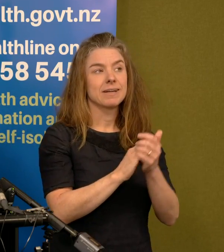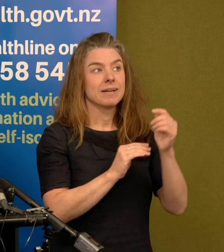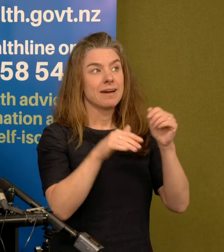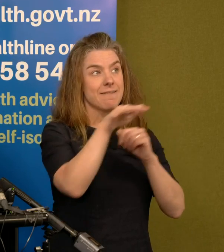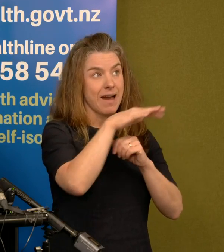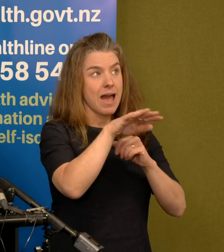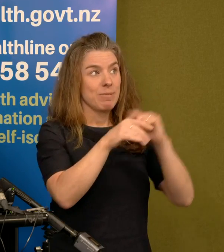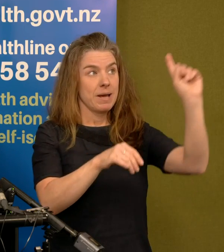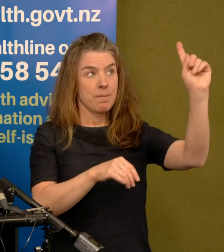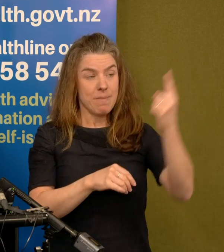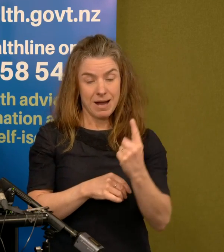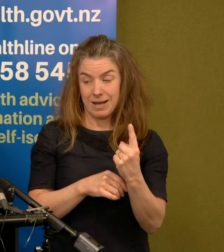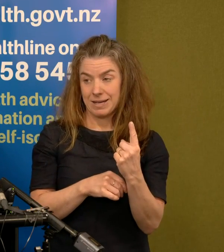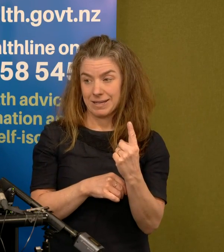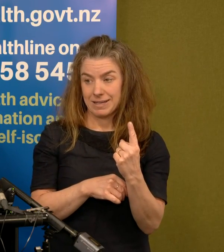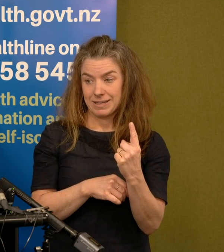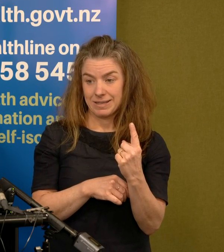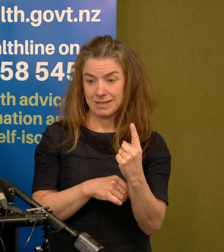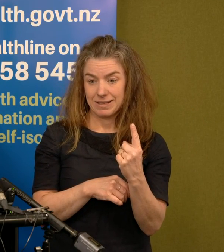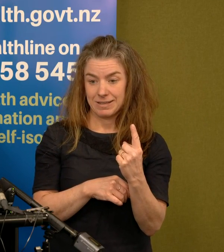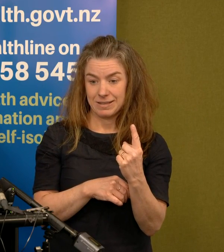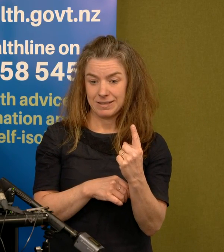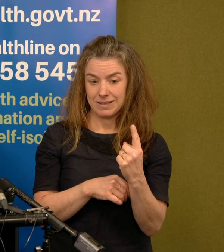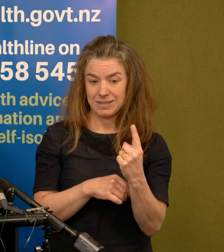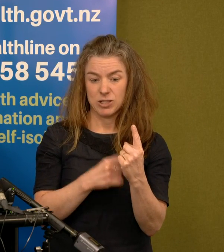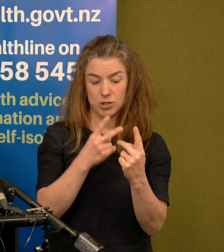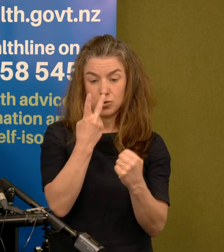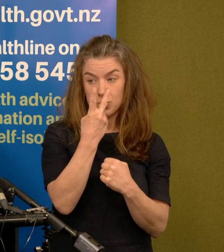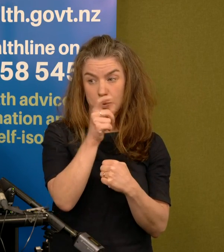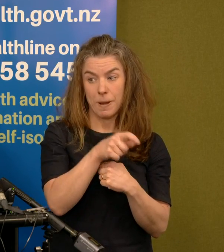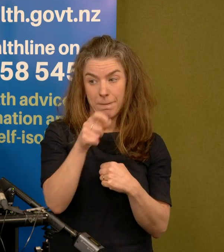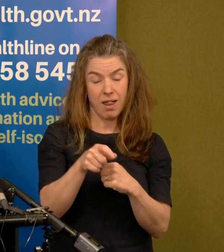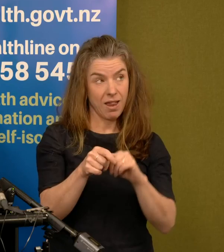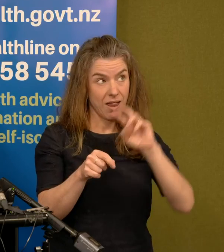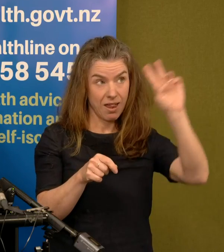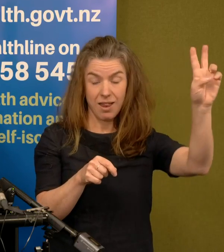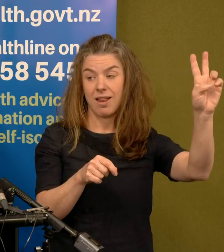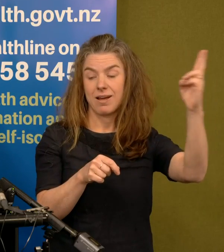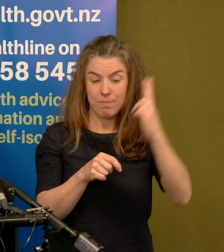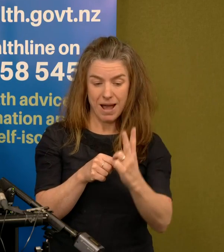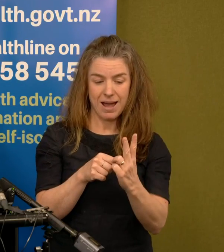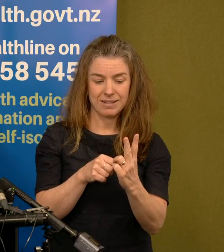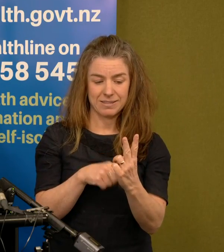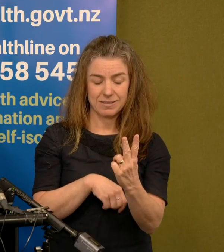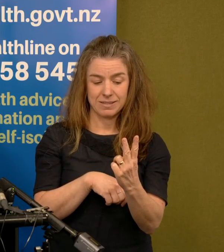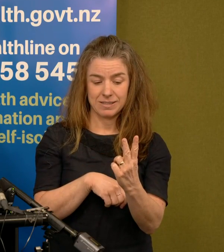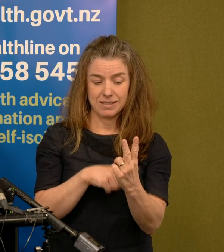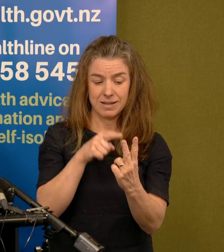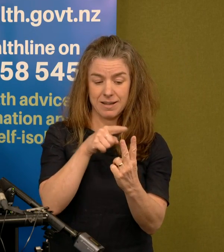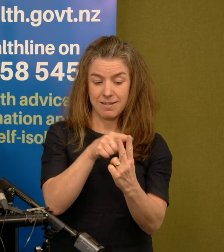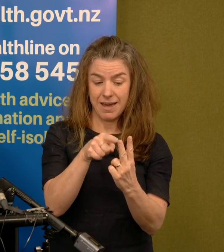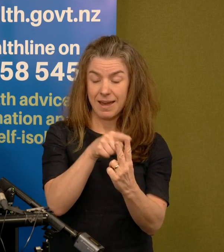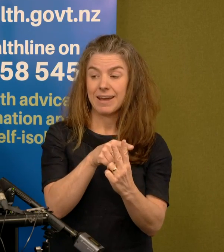Iran, and presumably and probably, so a probable case, there's no indication to test because they are now